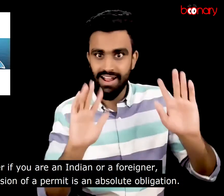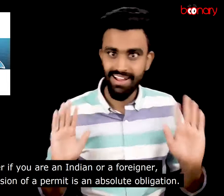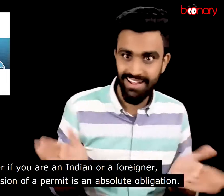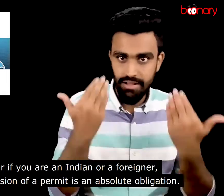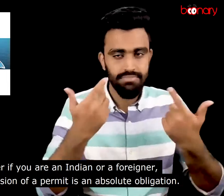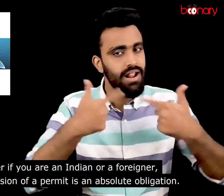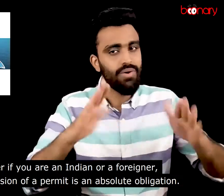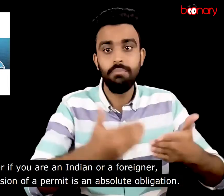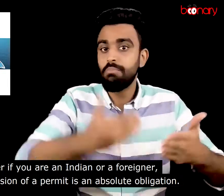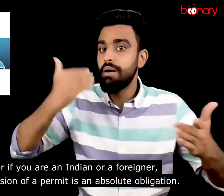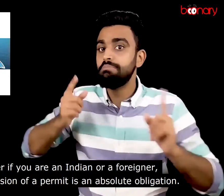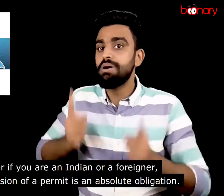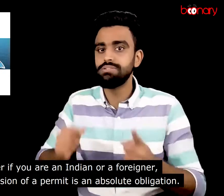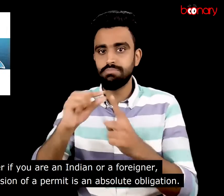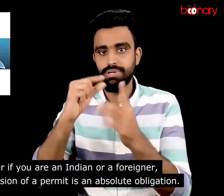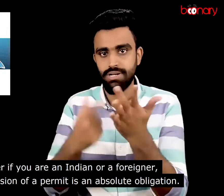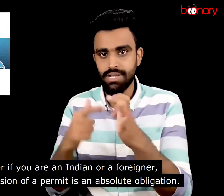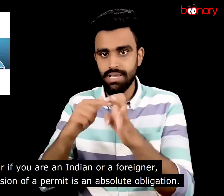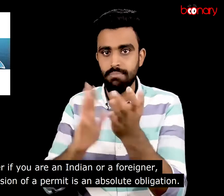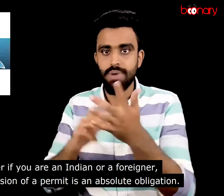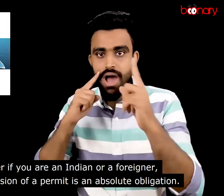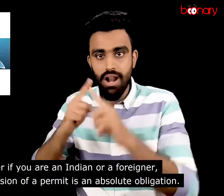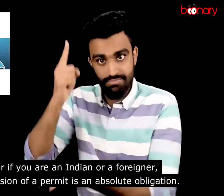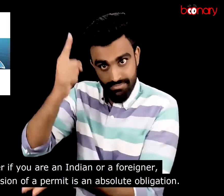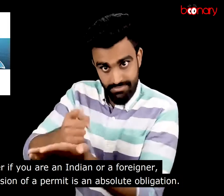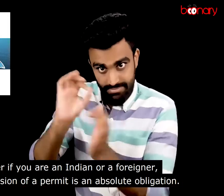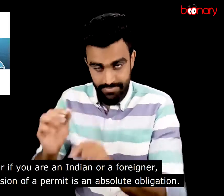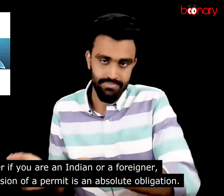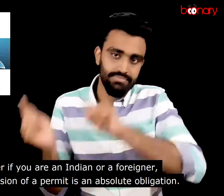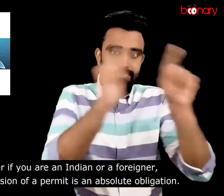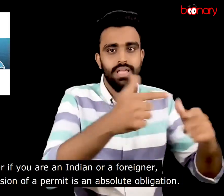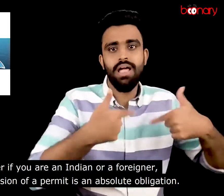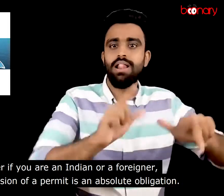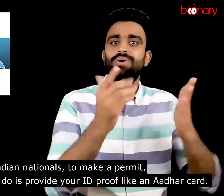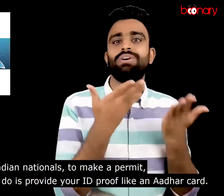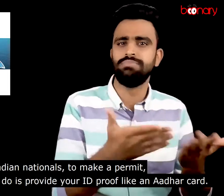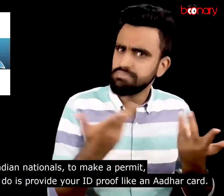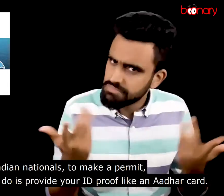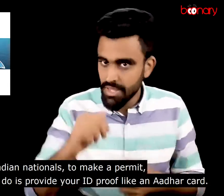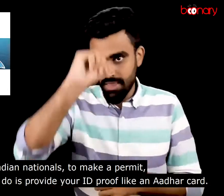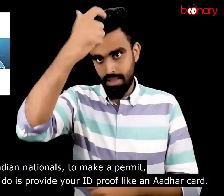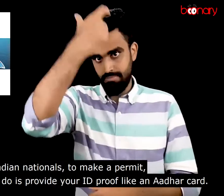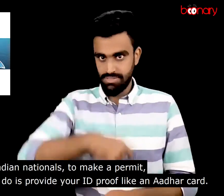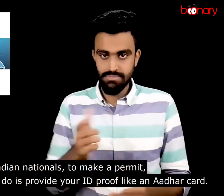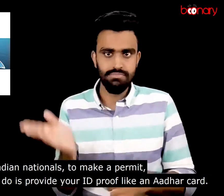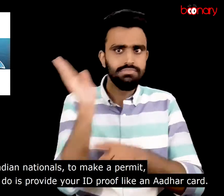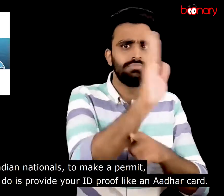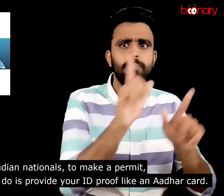having possession of a permit is an absolute obligation. For Indian nationals,